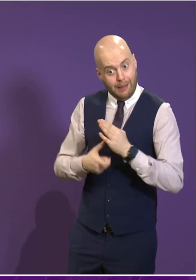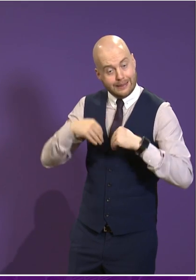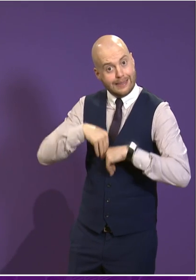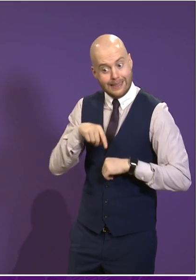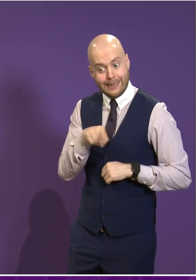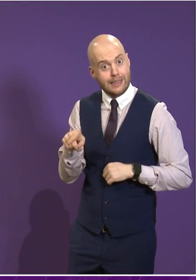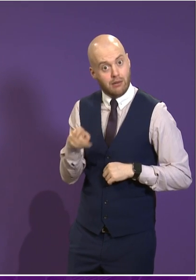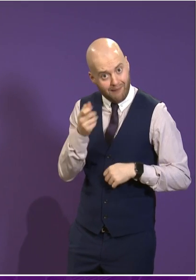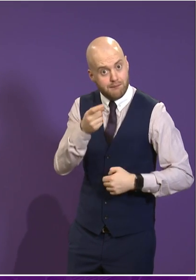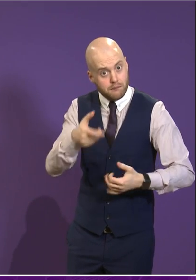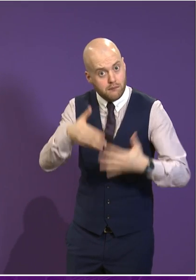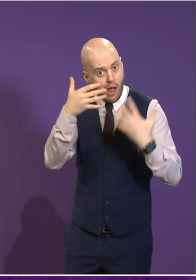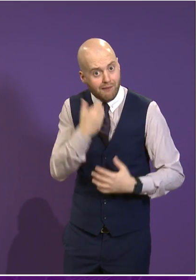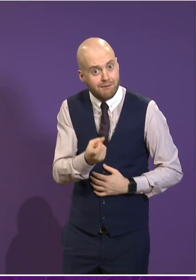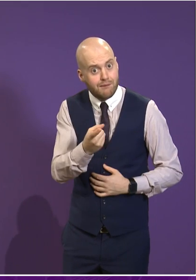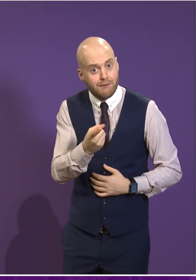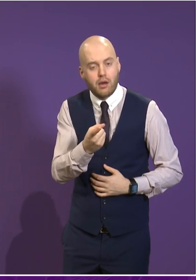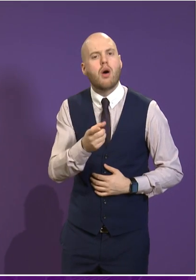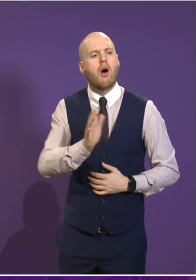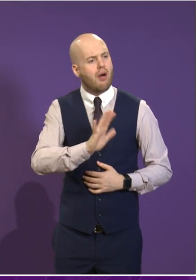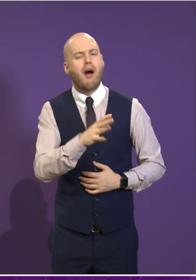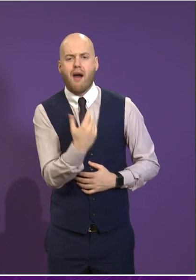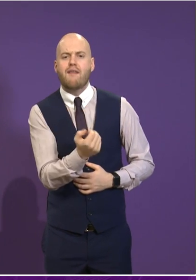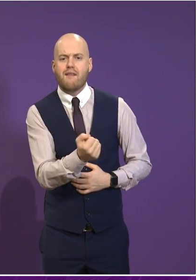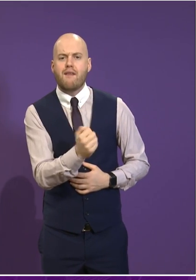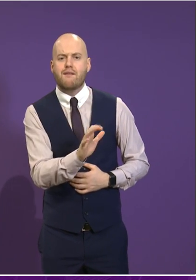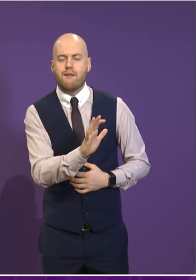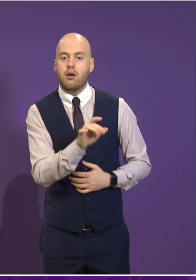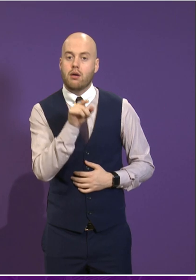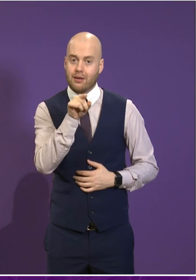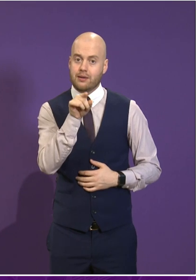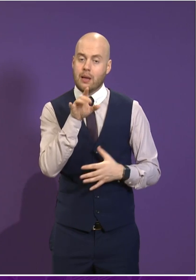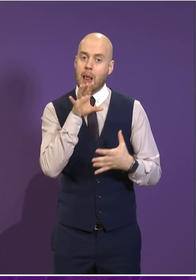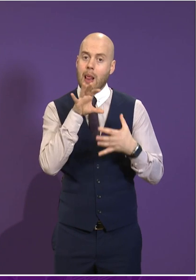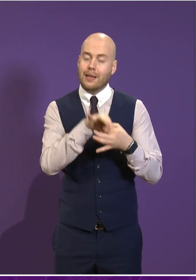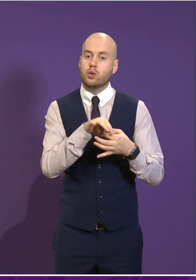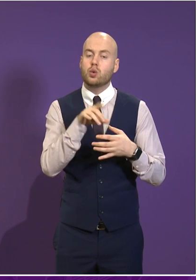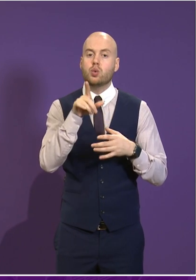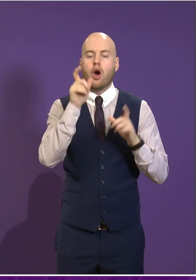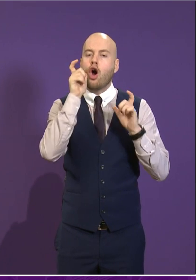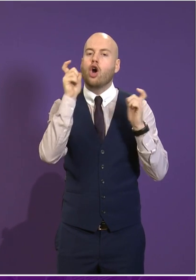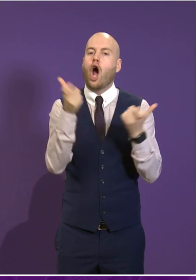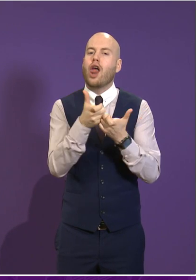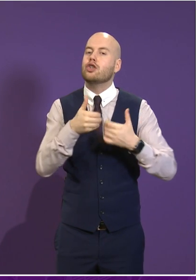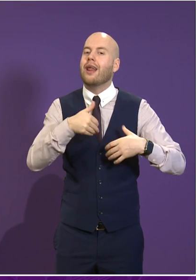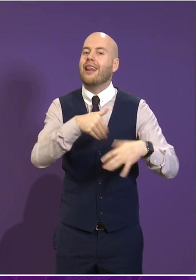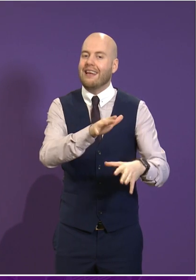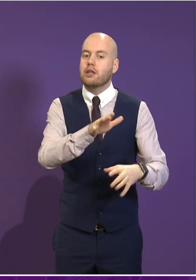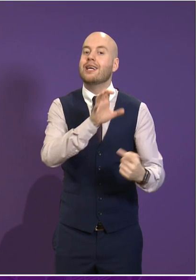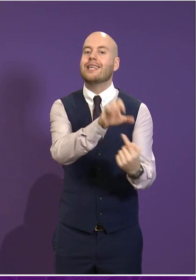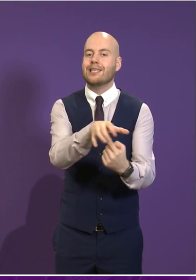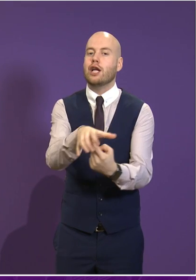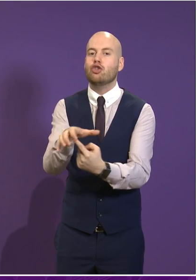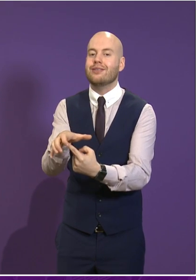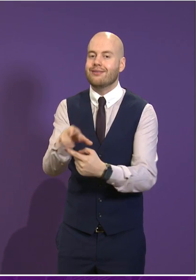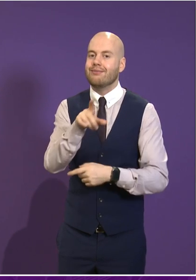That would be helpful. I if you could share that with it's us. A very similar story to that that's in the college leaver destination survey as well. So there is